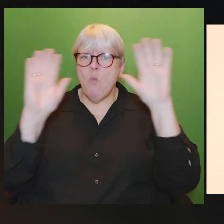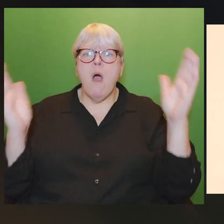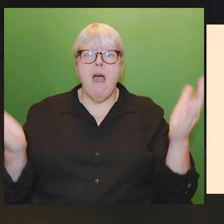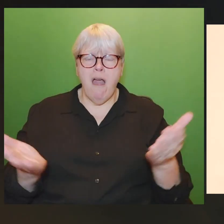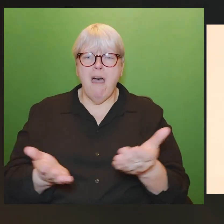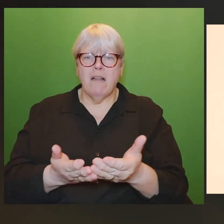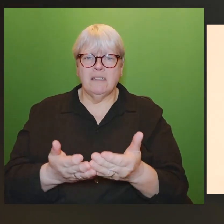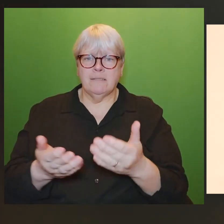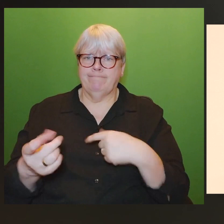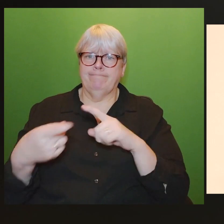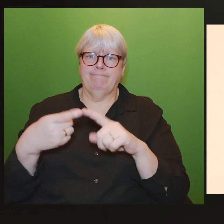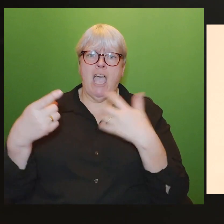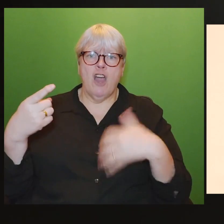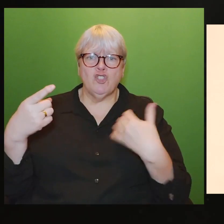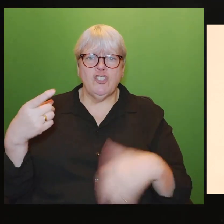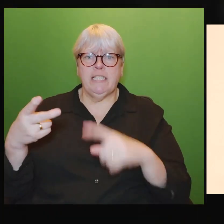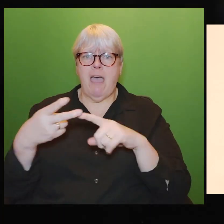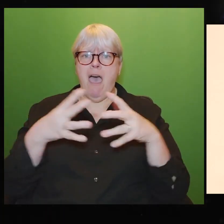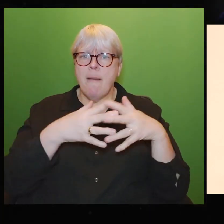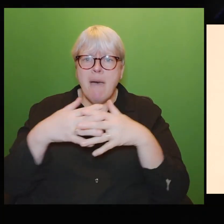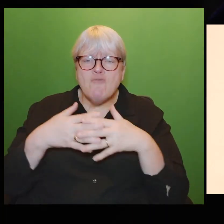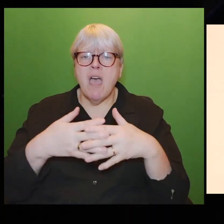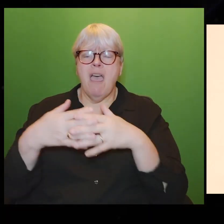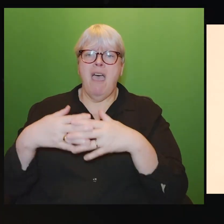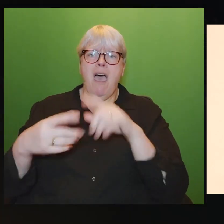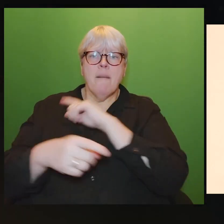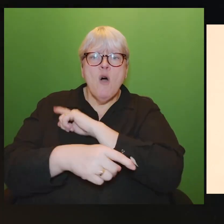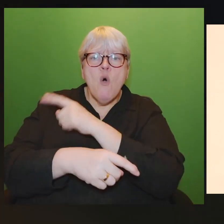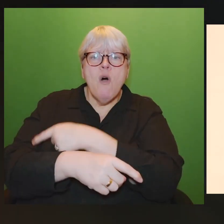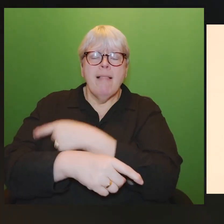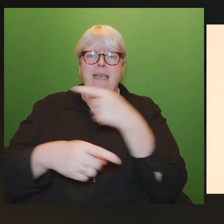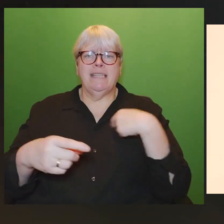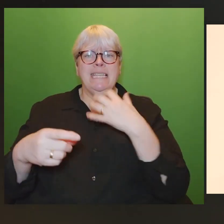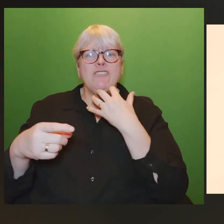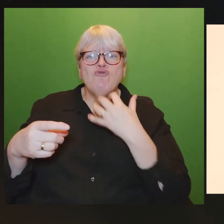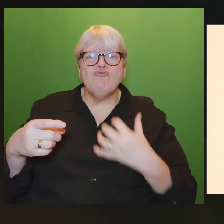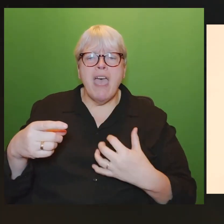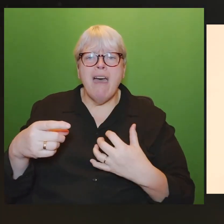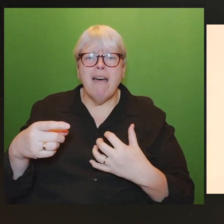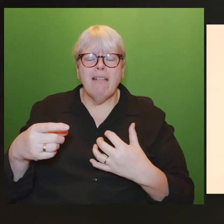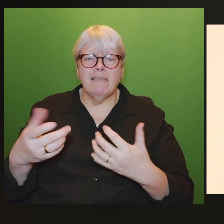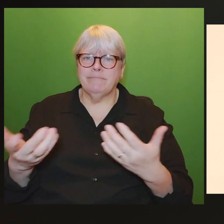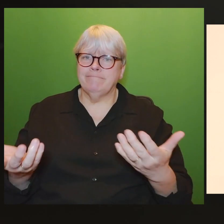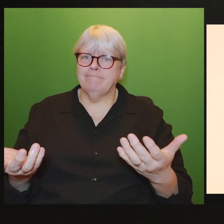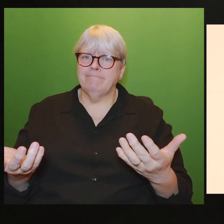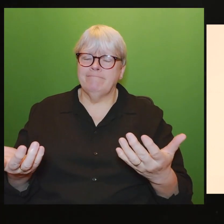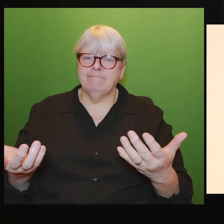assumed, until I found my family, that they were safe. I mean, the magnitude of the Holocaust